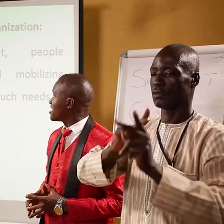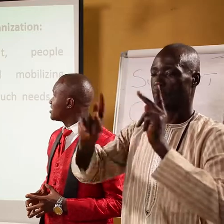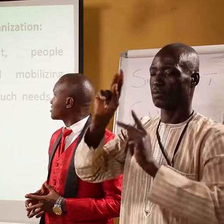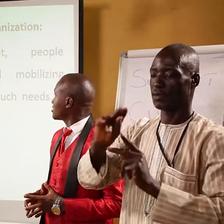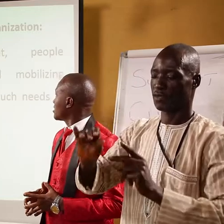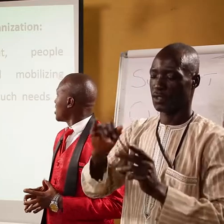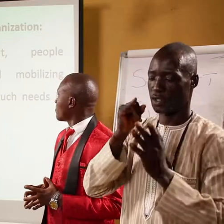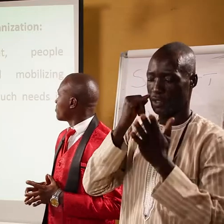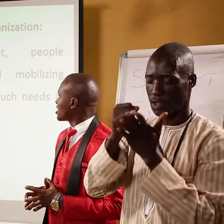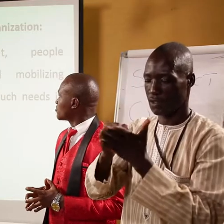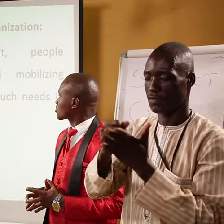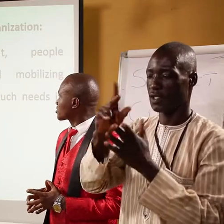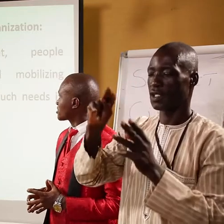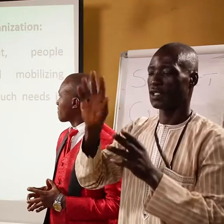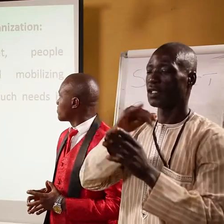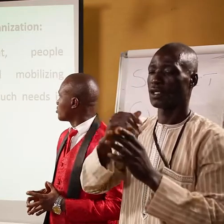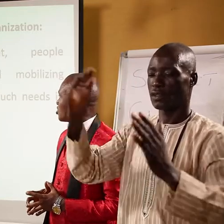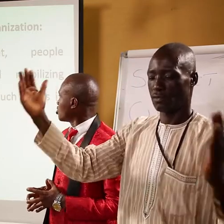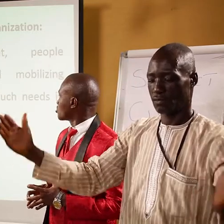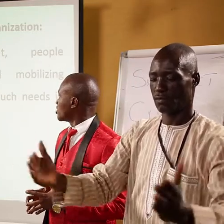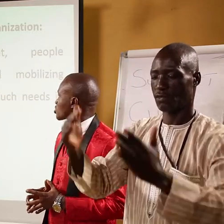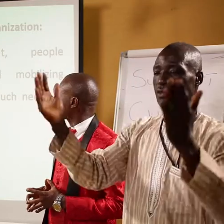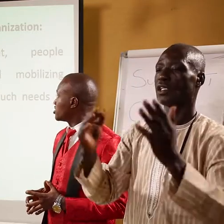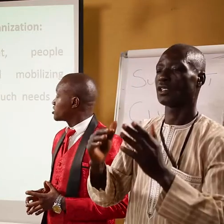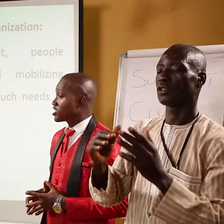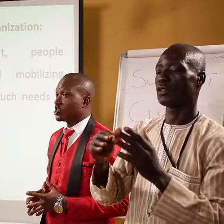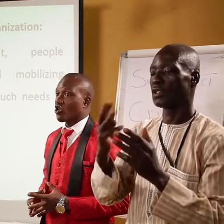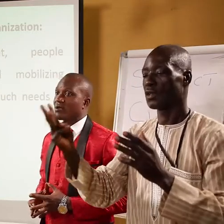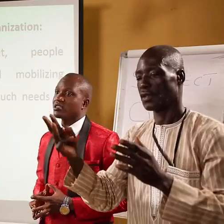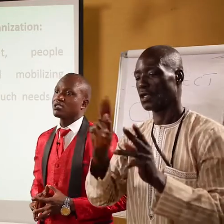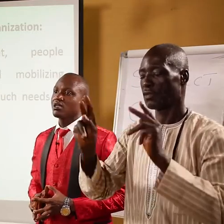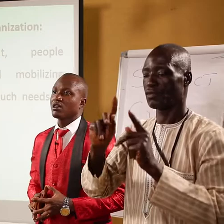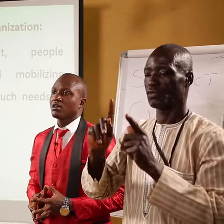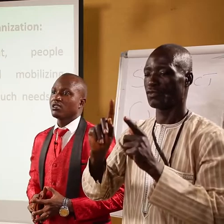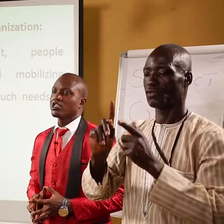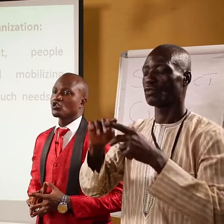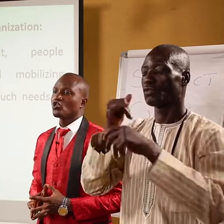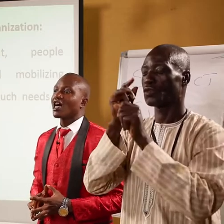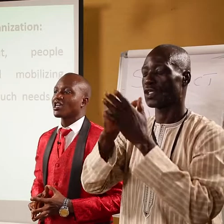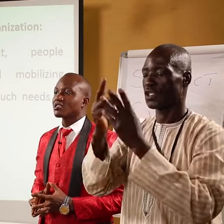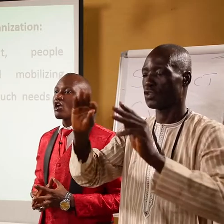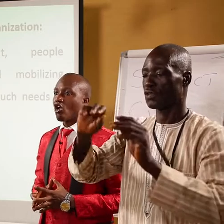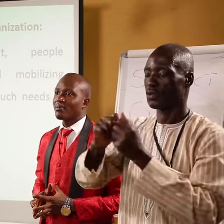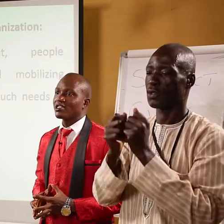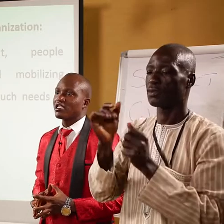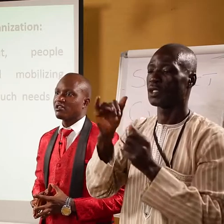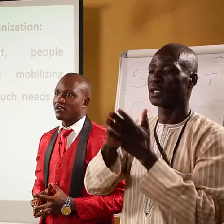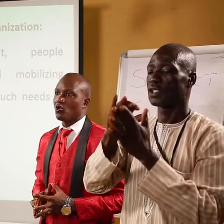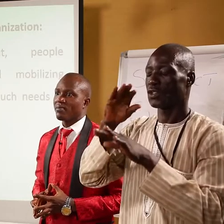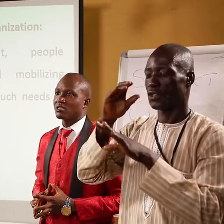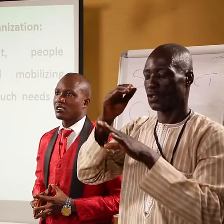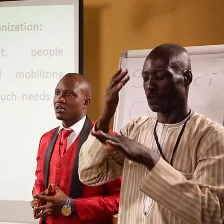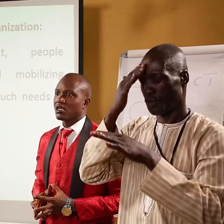identifying their needs and mobilizing resources and people to meet such needs in the community. This is known as